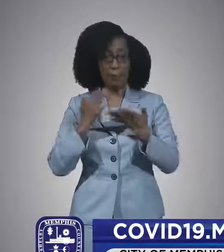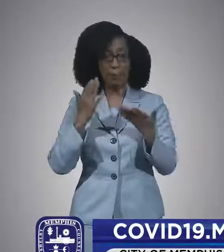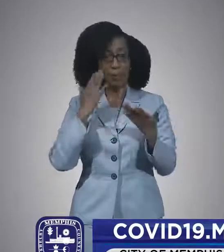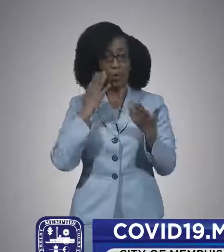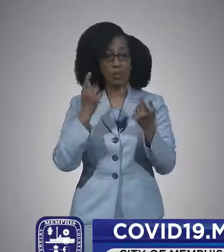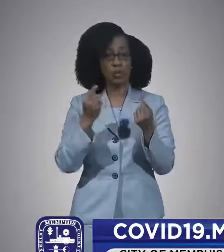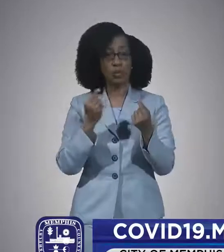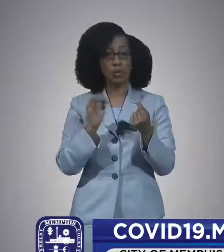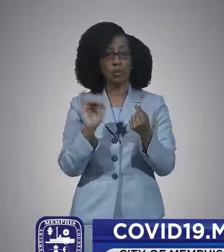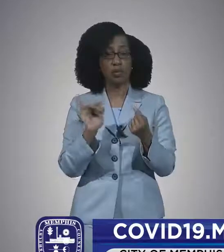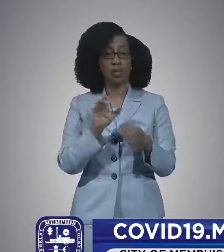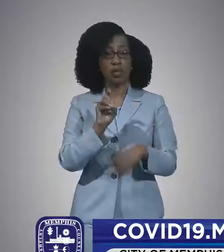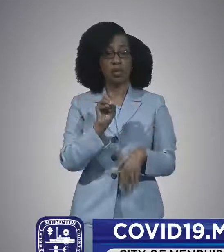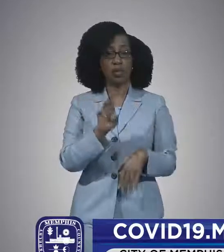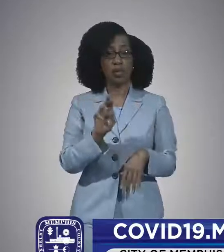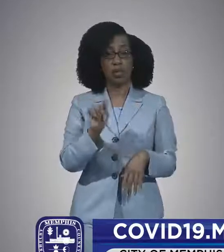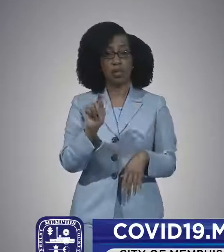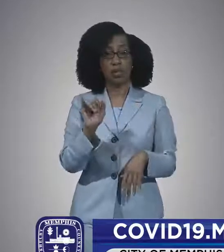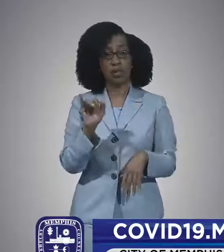as Dr.